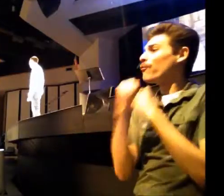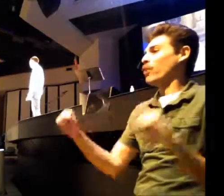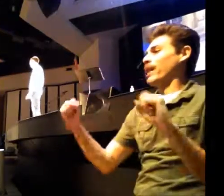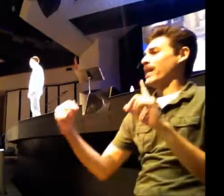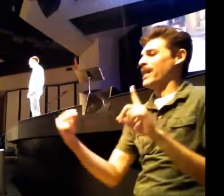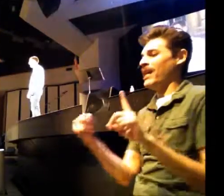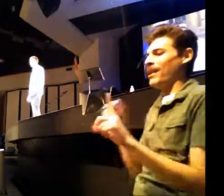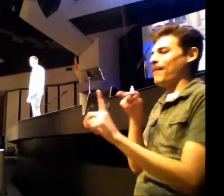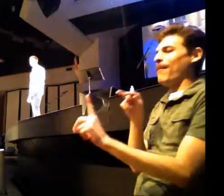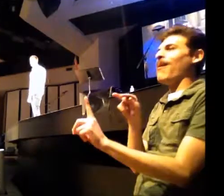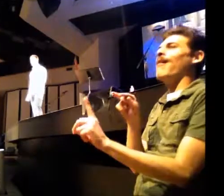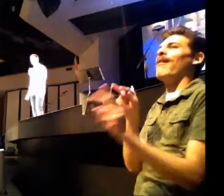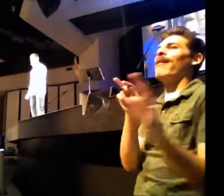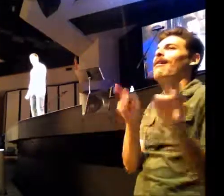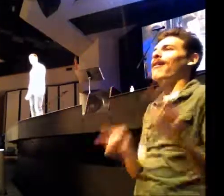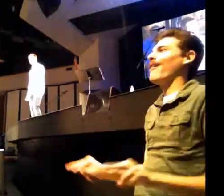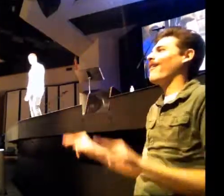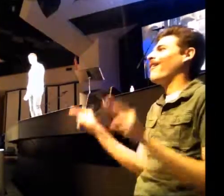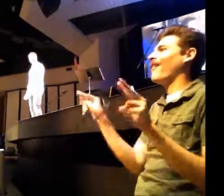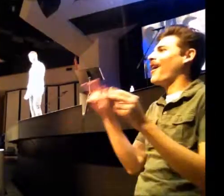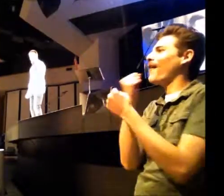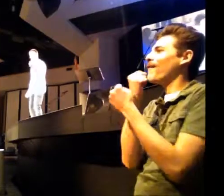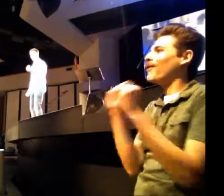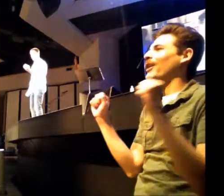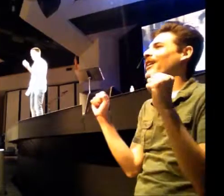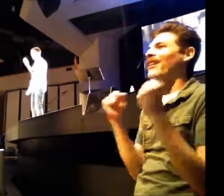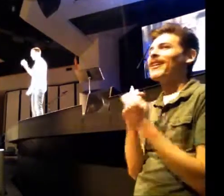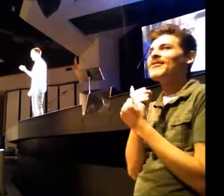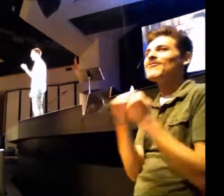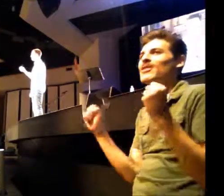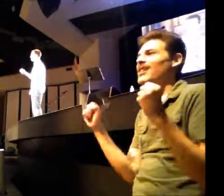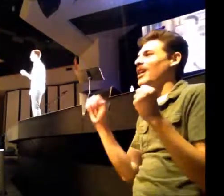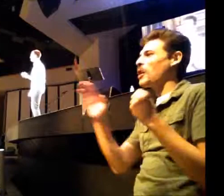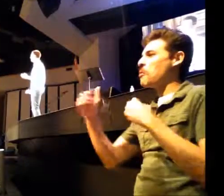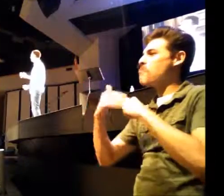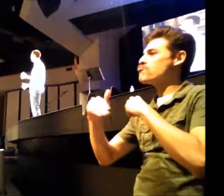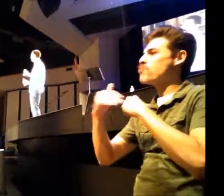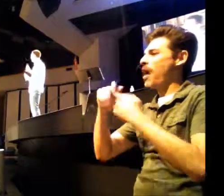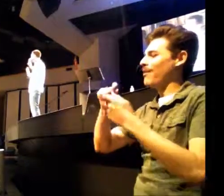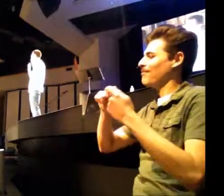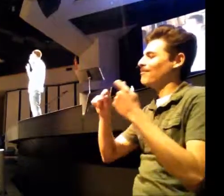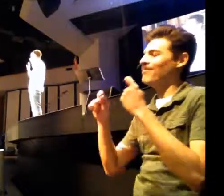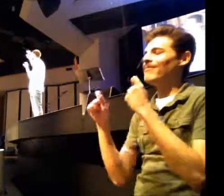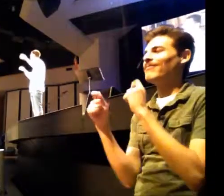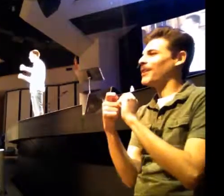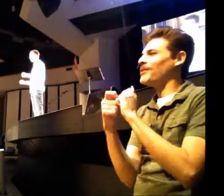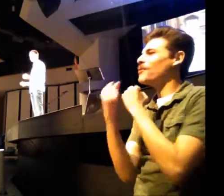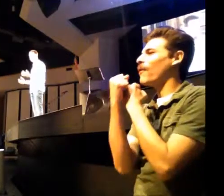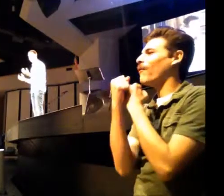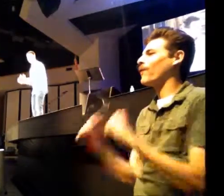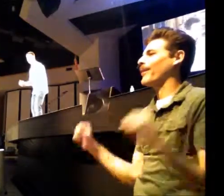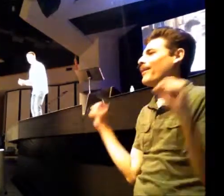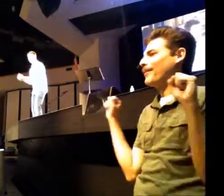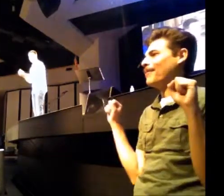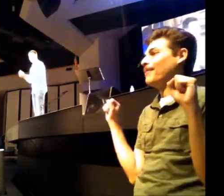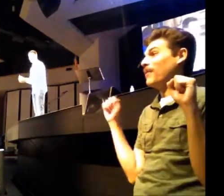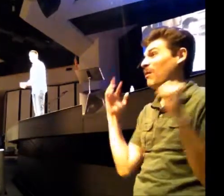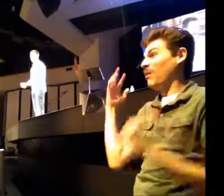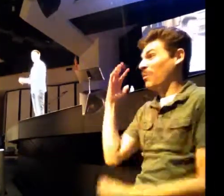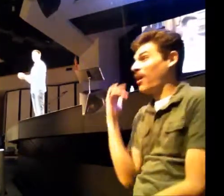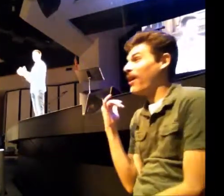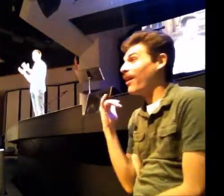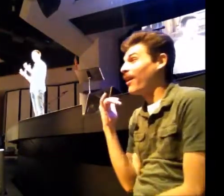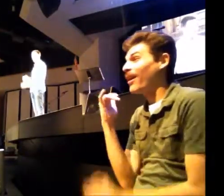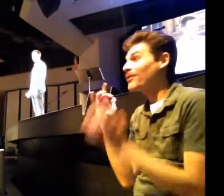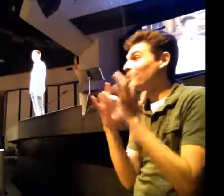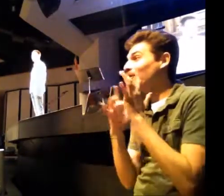through the lens and the eyes of freedom, who makes the bread of affliction the bread of freedom simply because you are, because Jesus